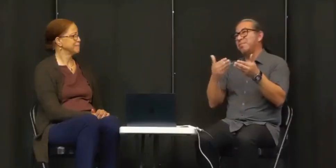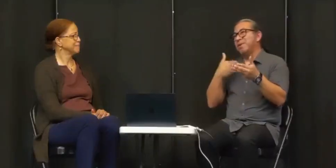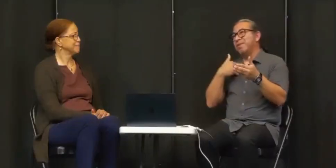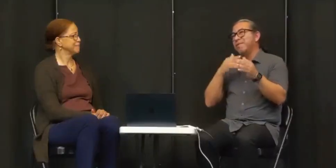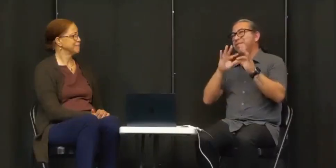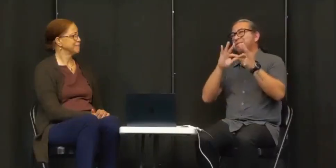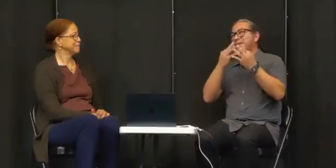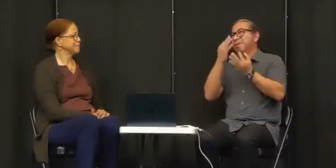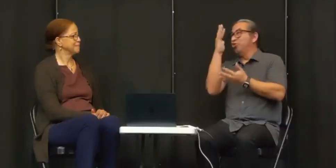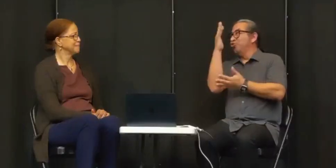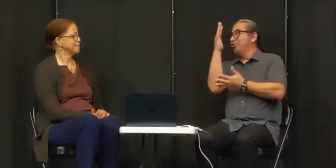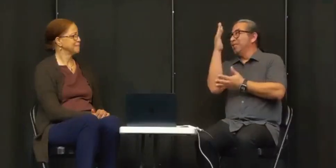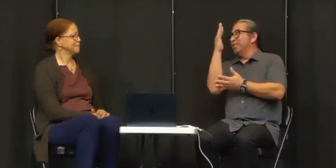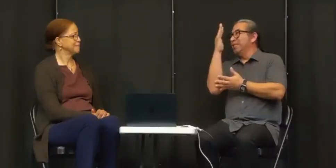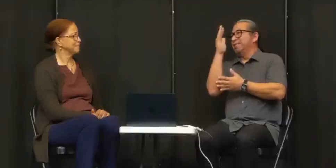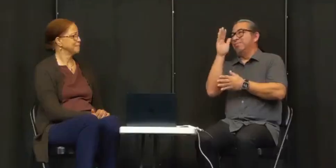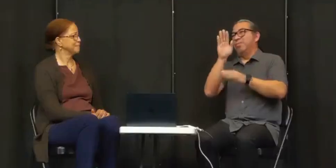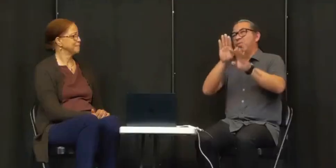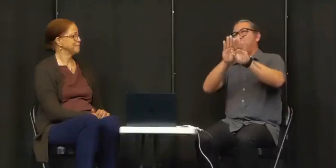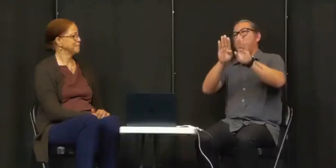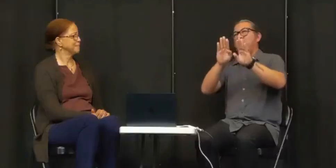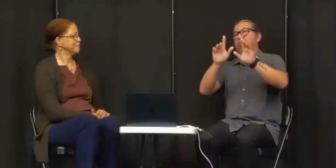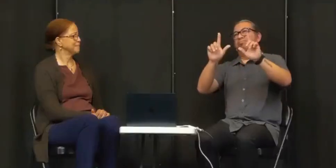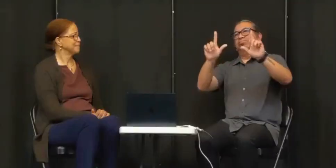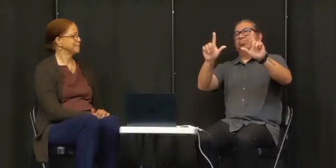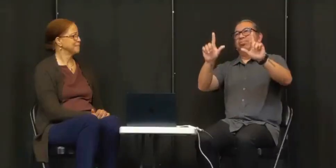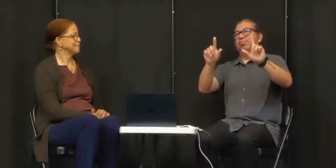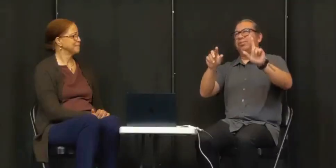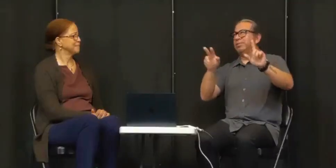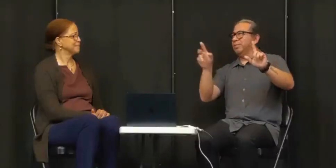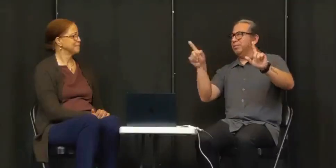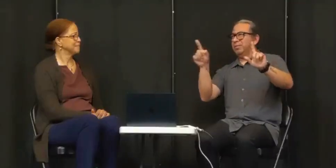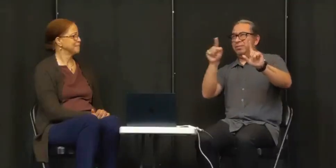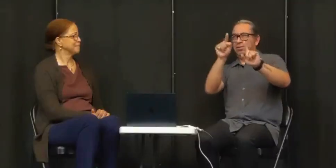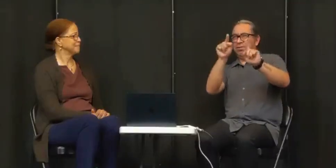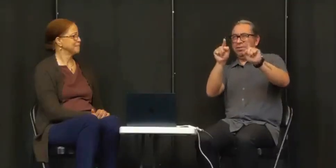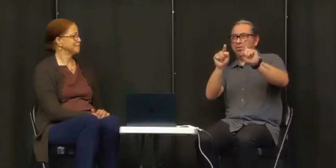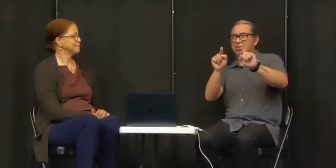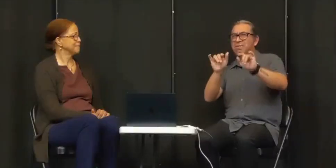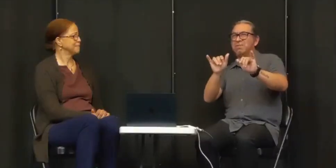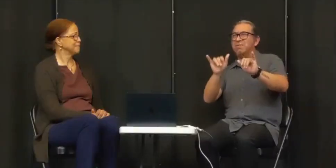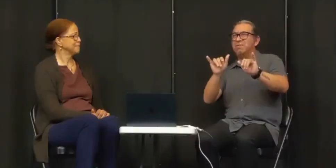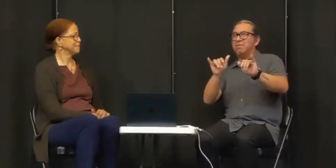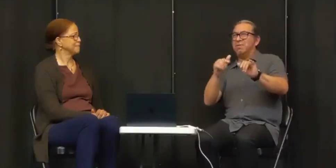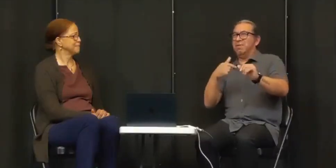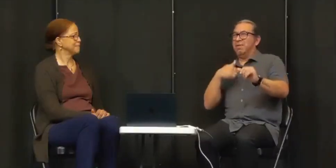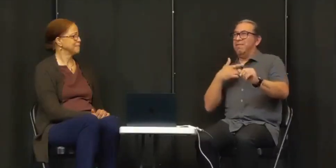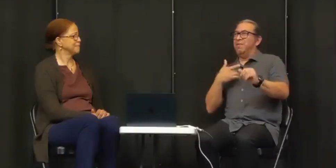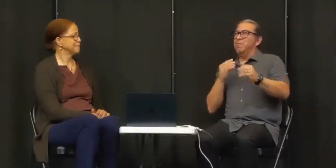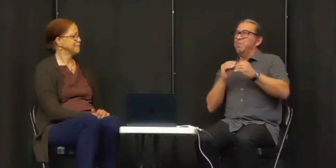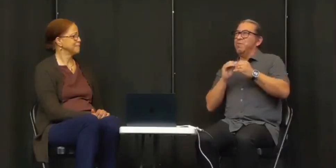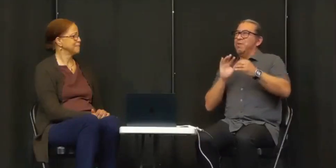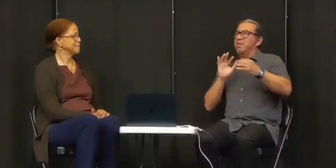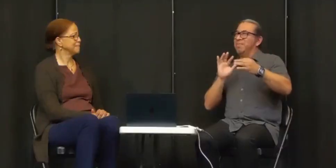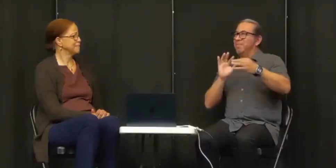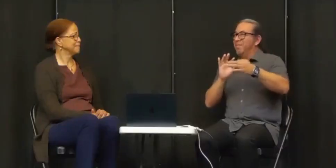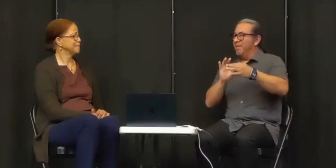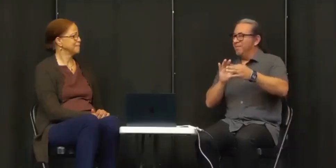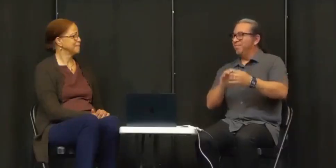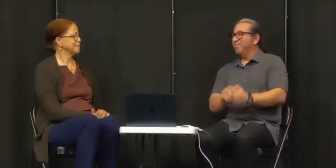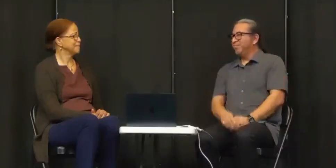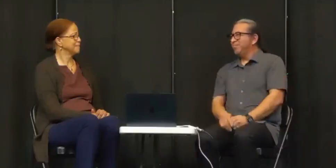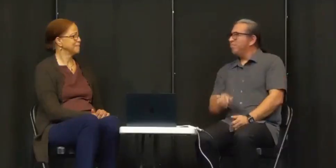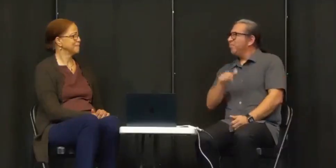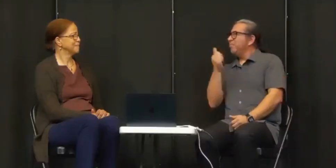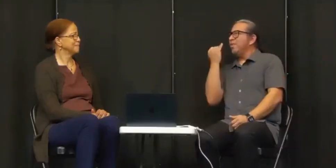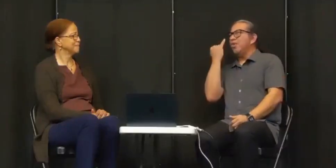removed several times. So, you know, like a family tree in the open, so I can pair them up and get that going. So I